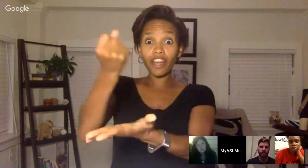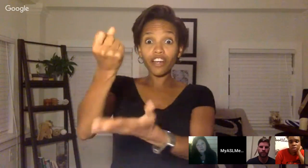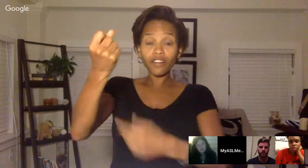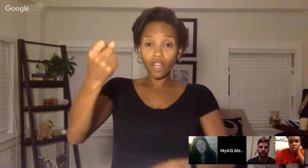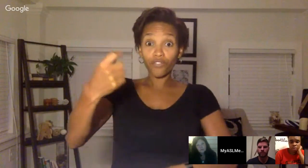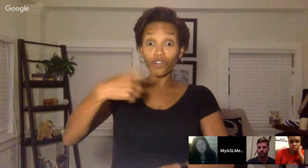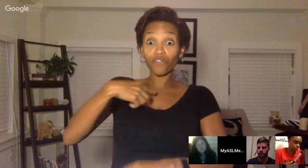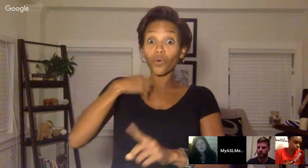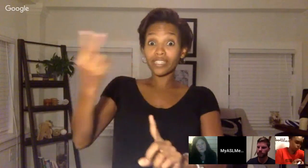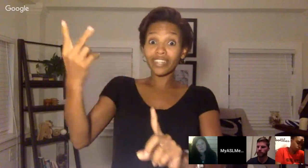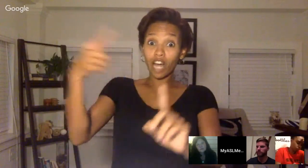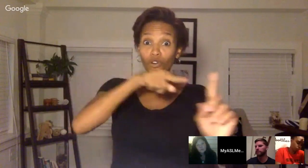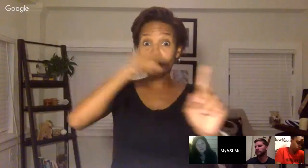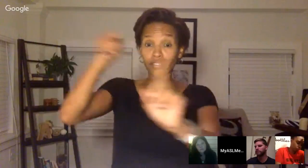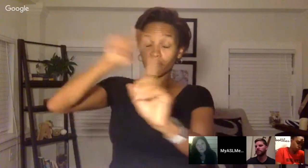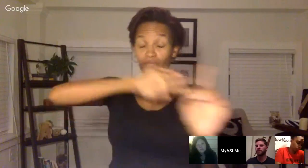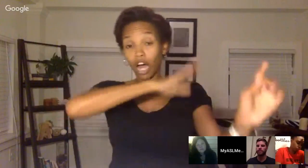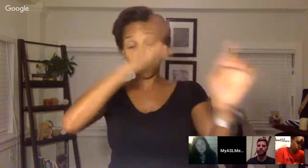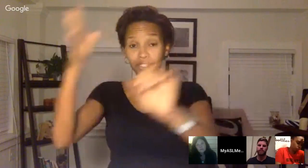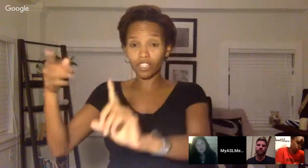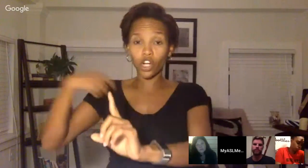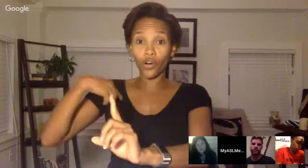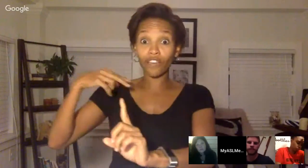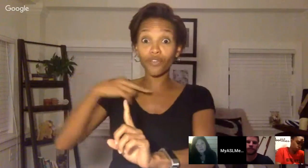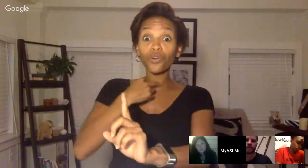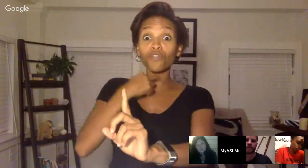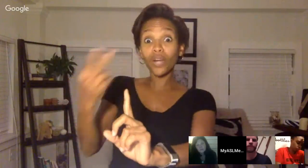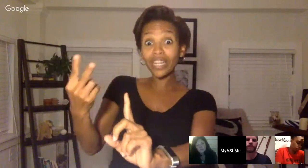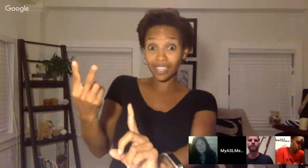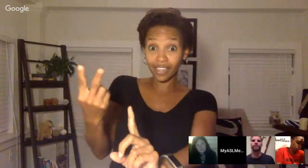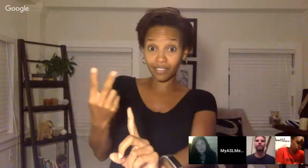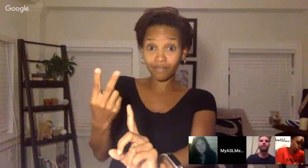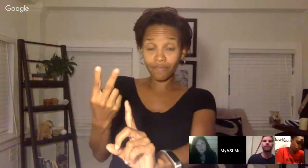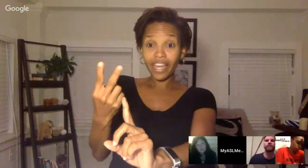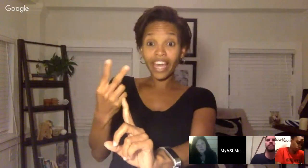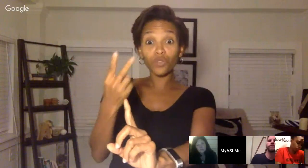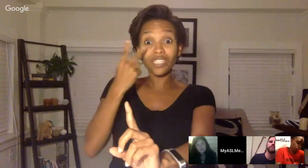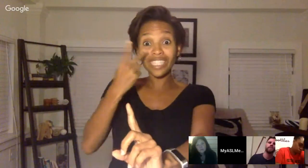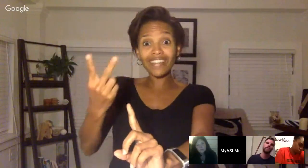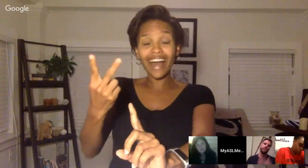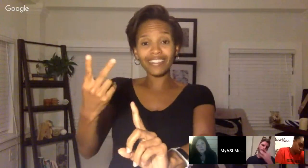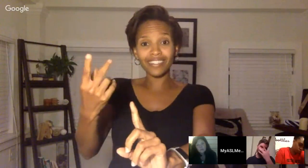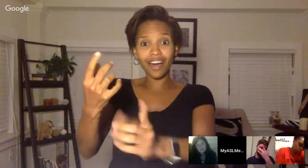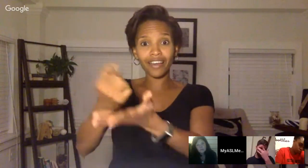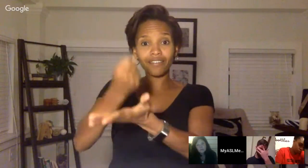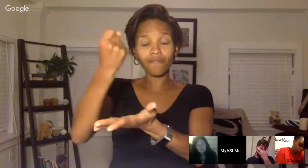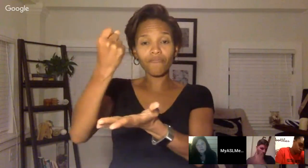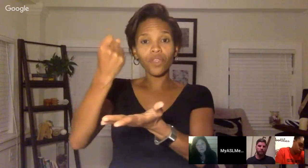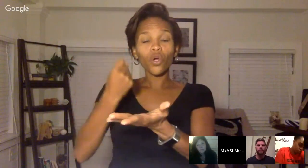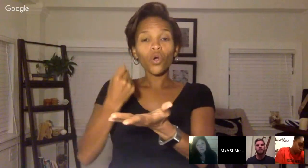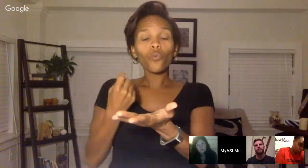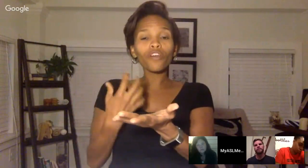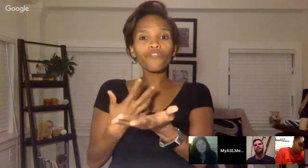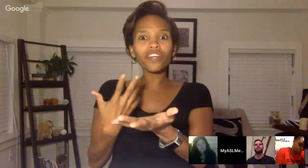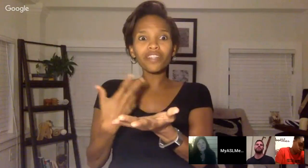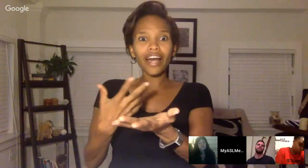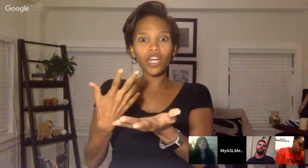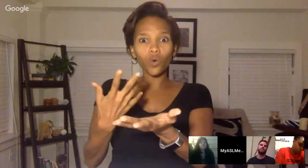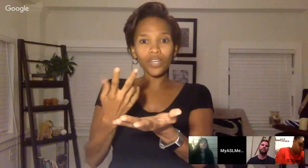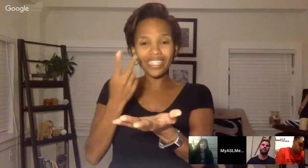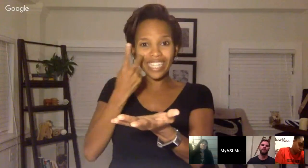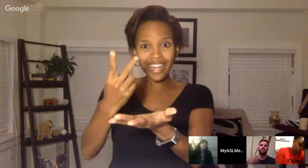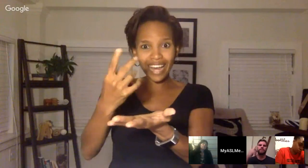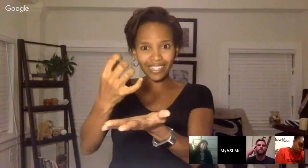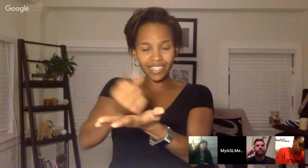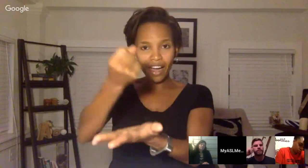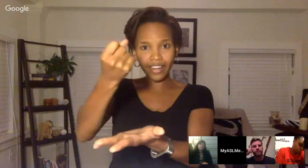in there. If we're voicing, now I'm going opposite, sorry. If we were voicing and you see that sign, we feel like